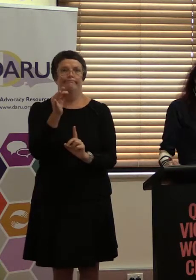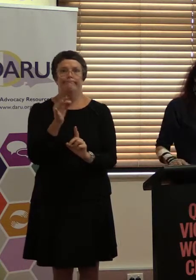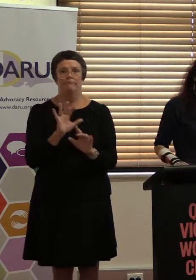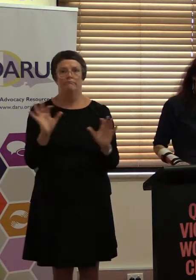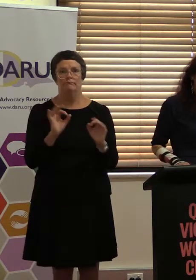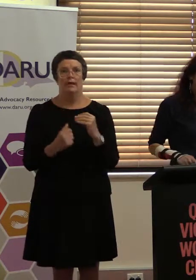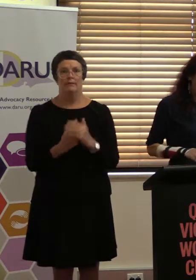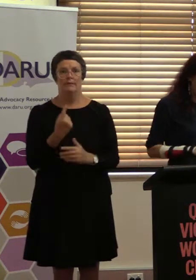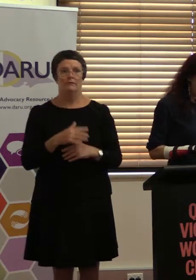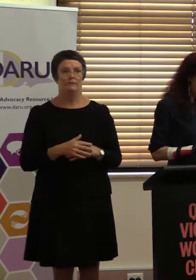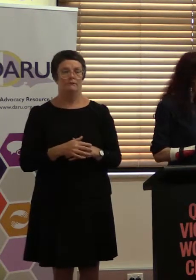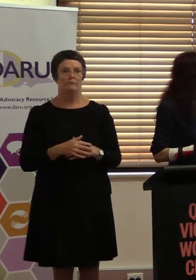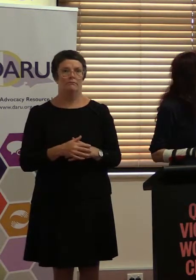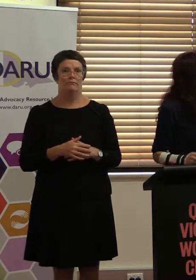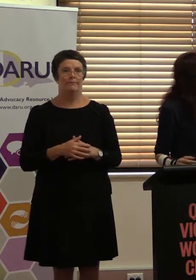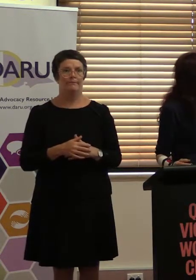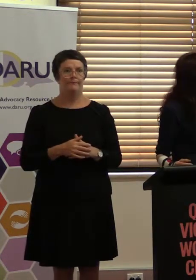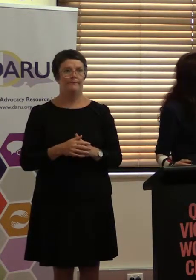circumstances?